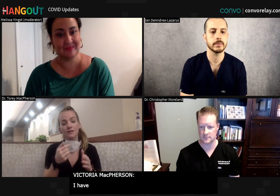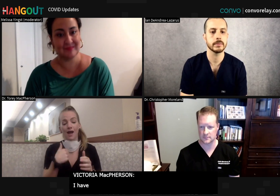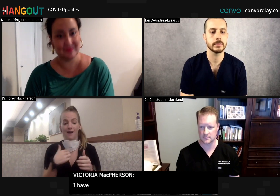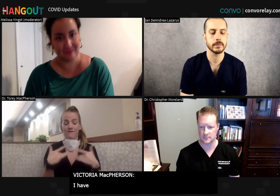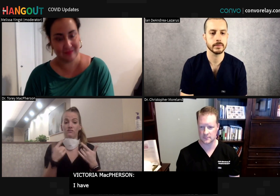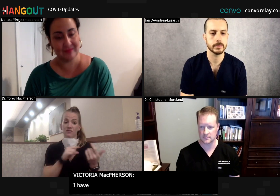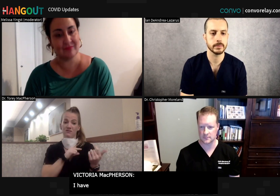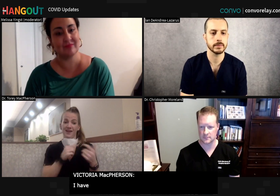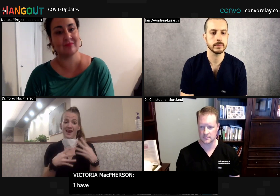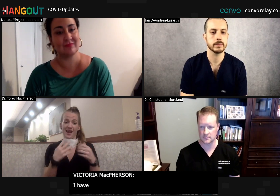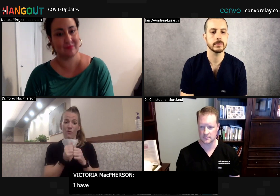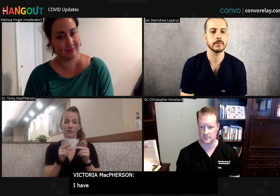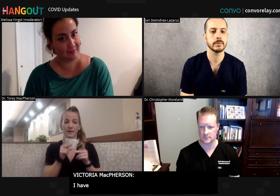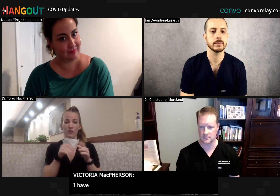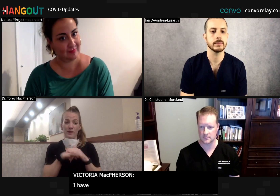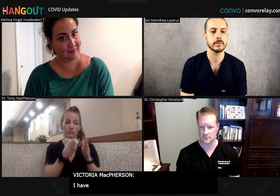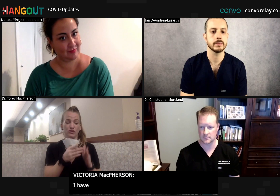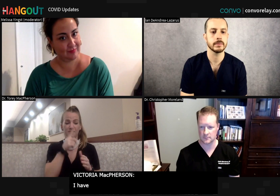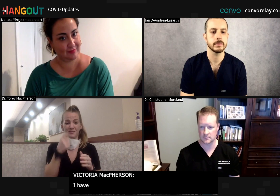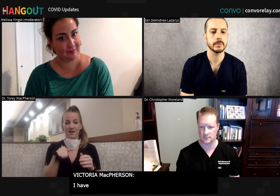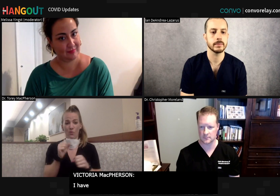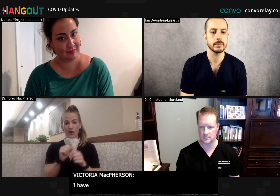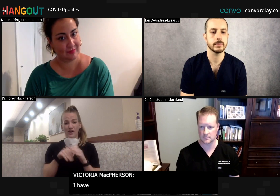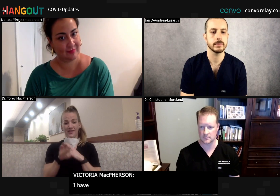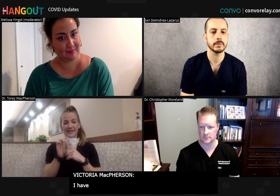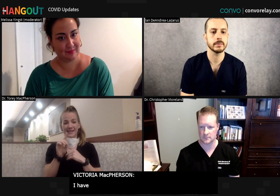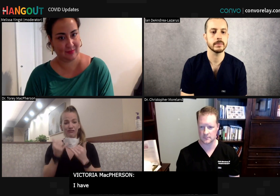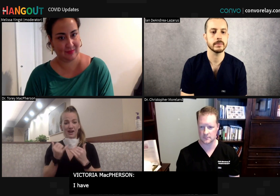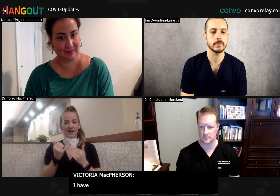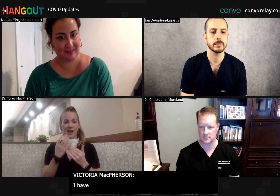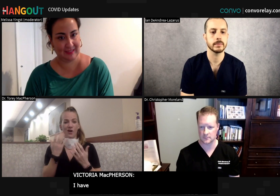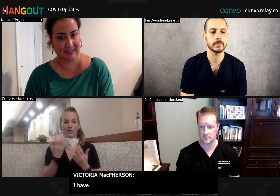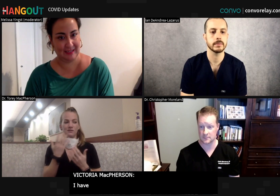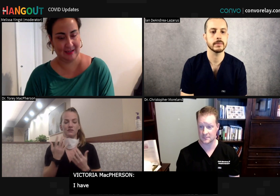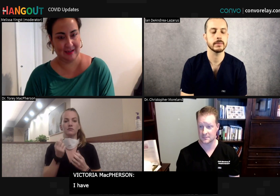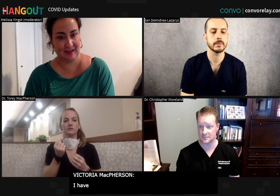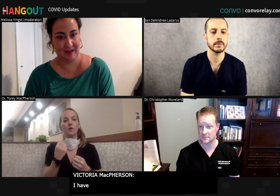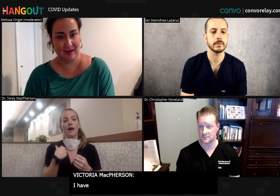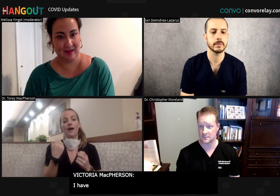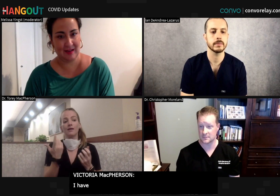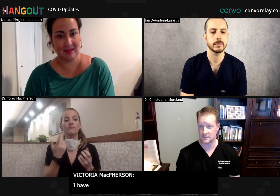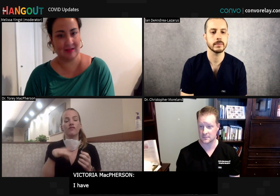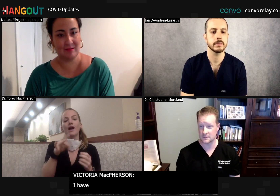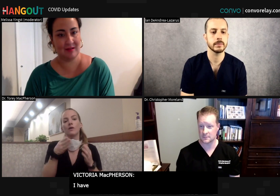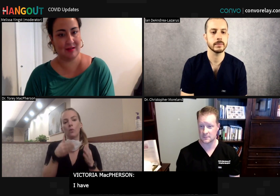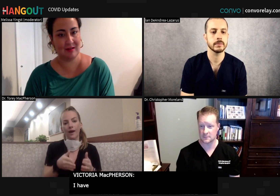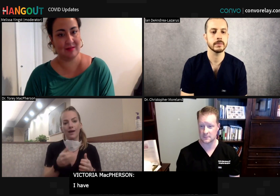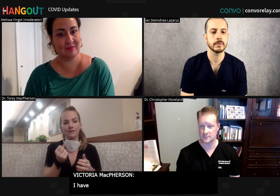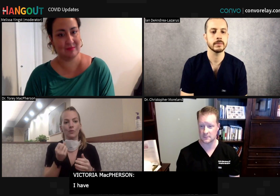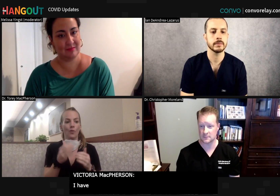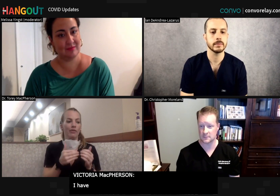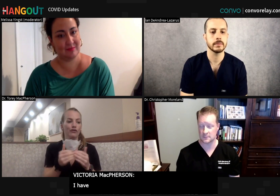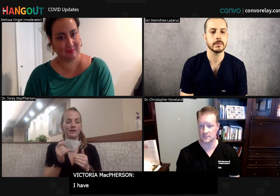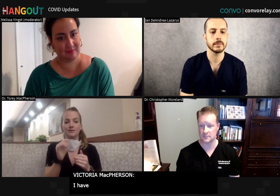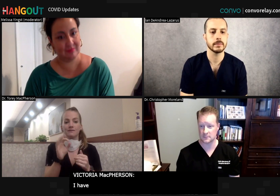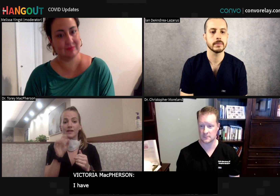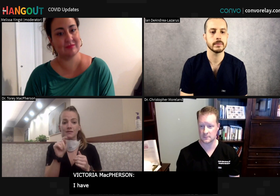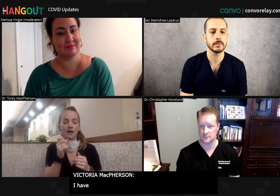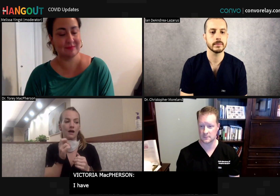If you can't hang out with them in person, I feel guilty hanging out with people in person because I'm working with them. So